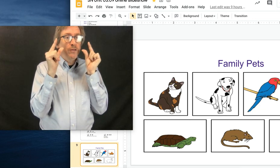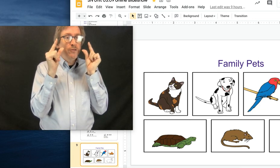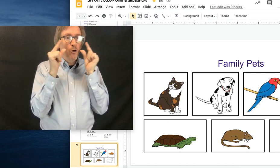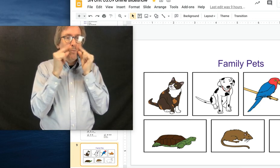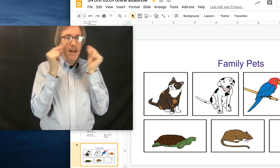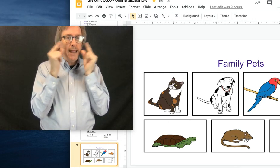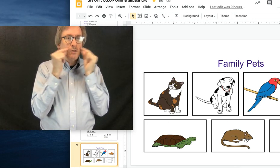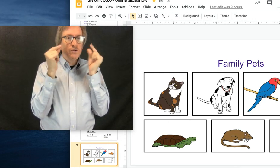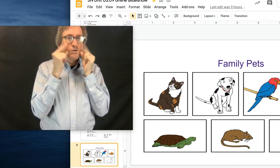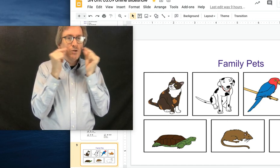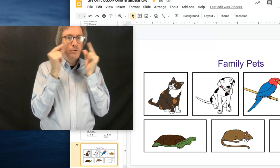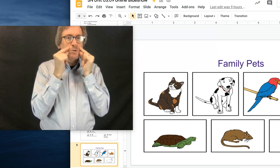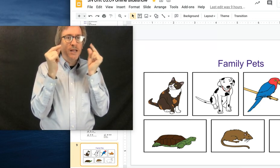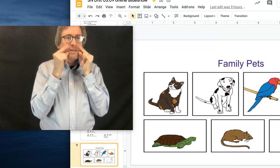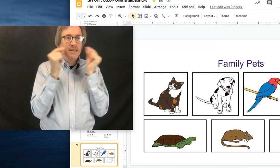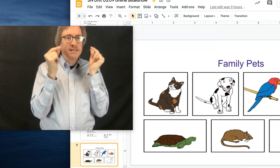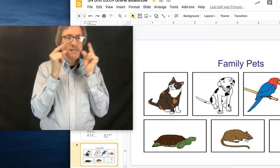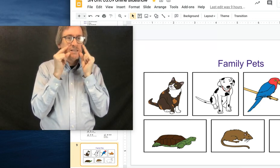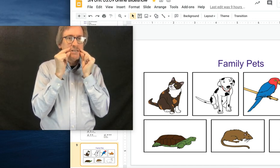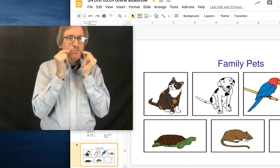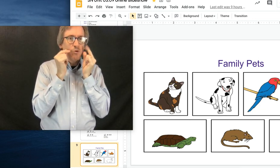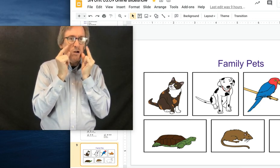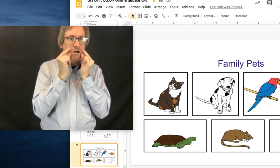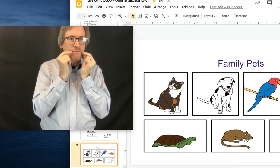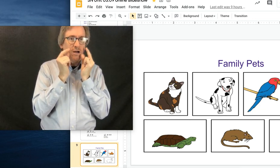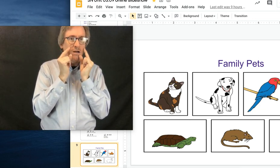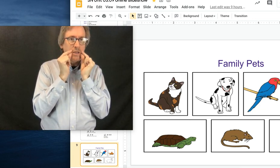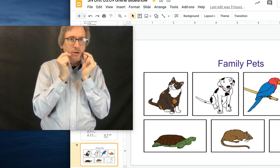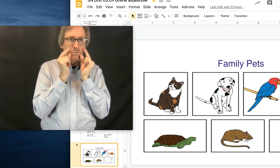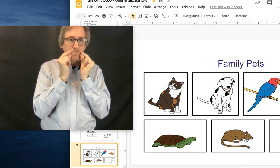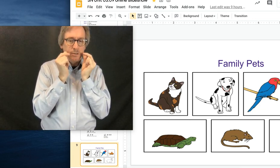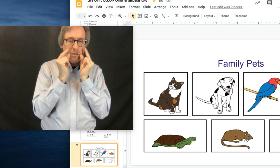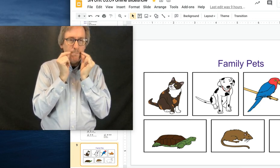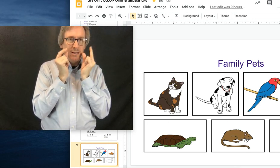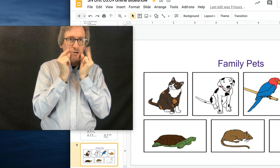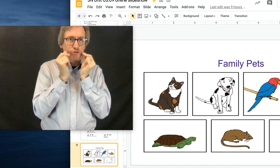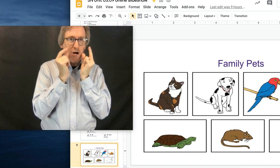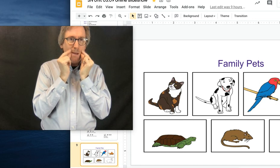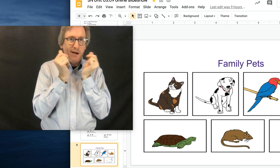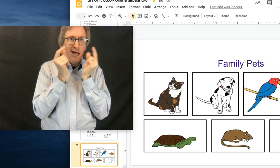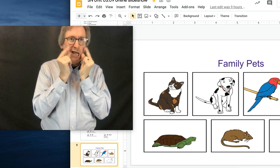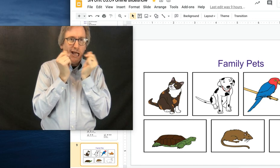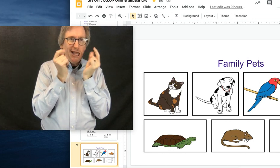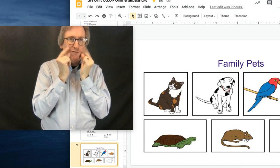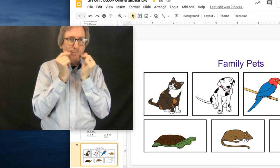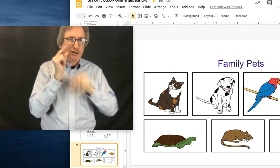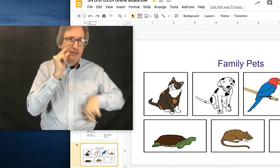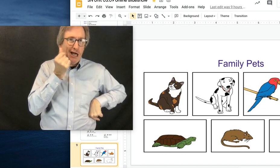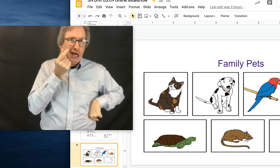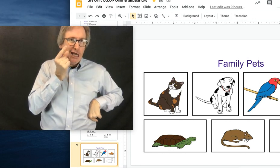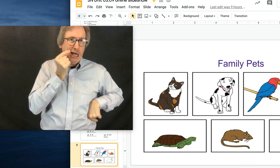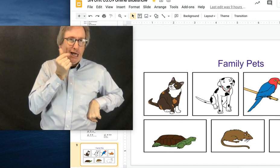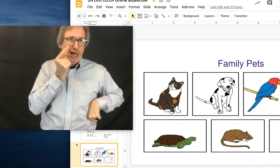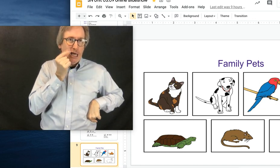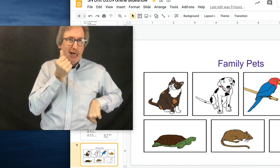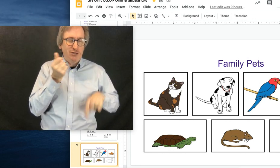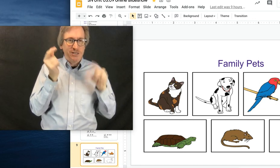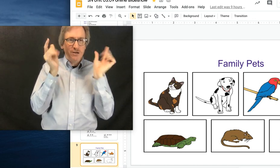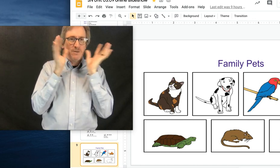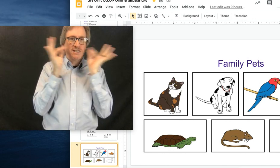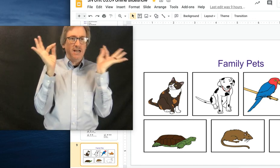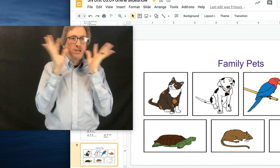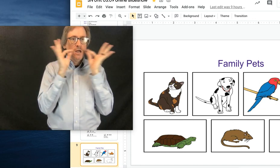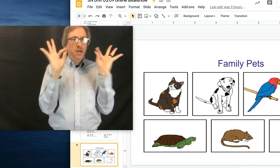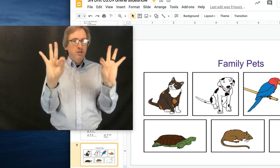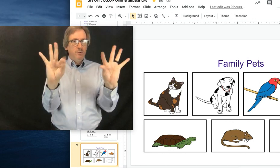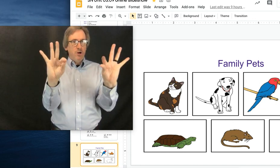Do it with open hands. Don't do it like this, because this is more of a melodrama, evil person twisting